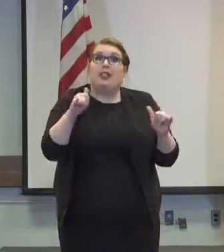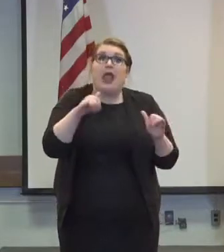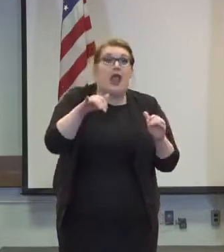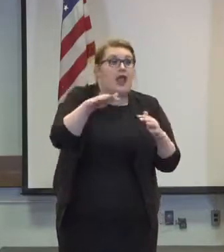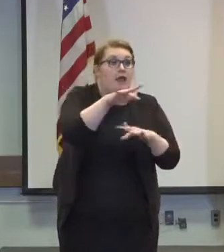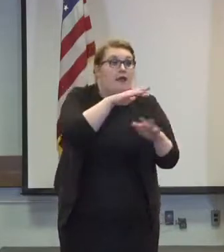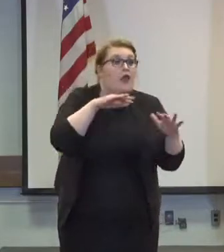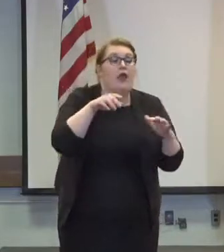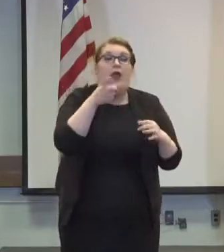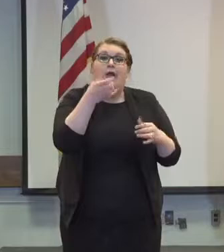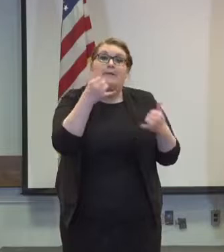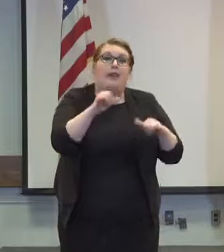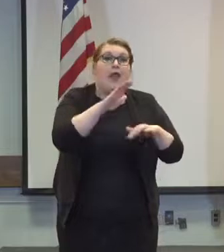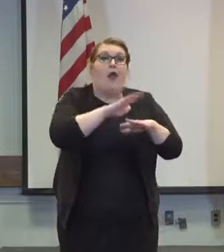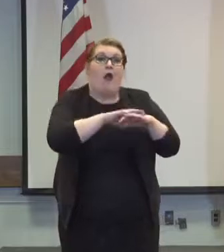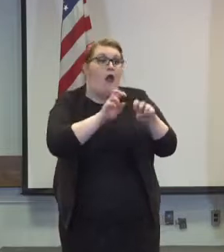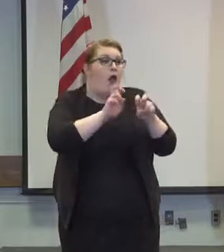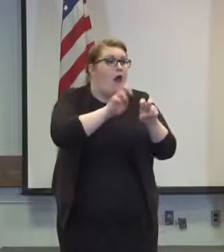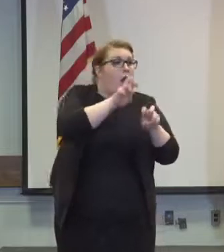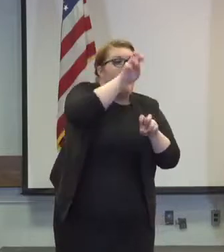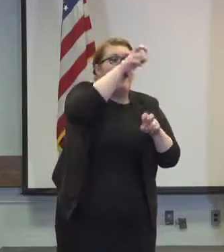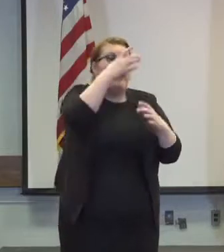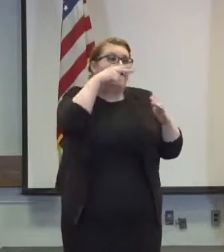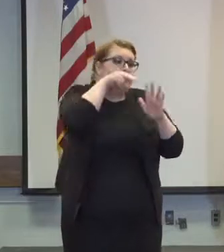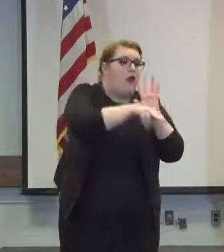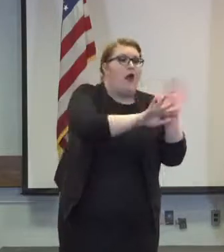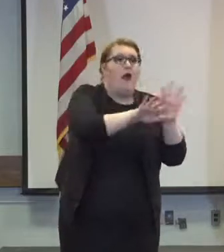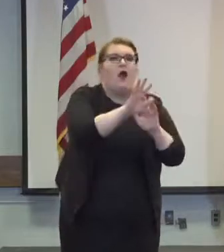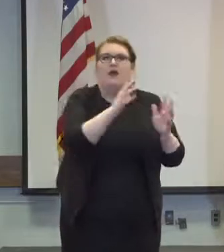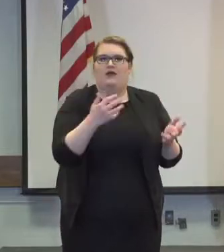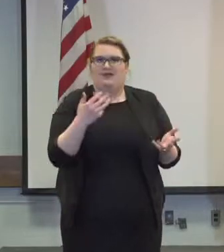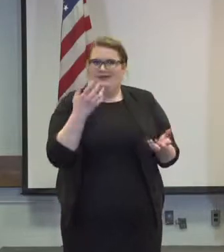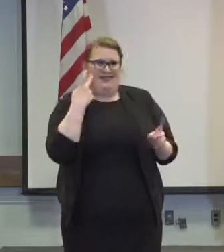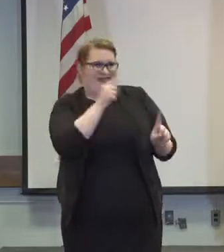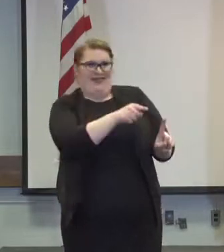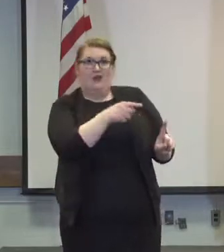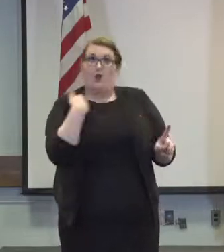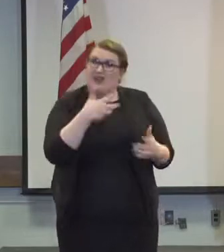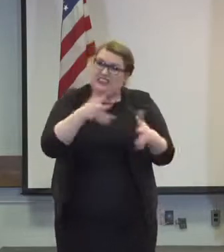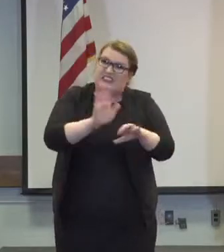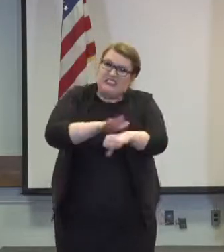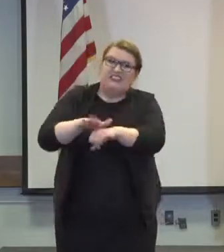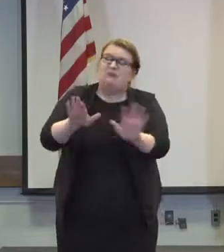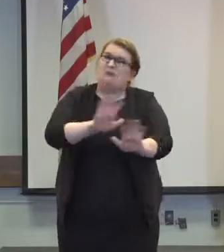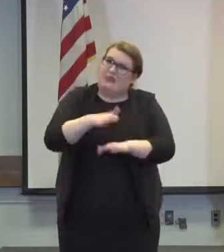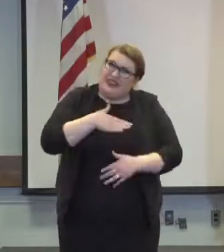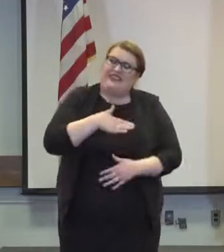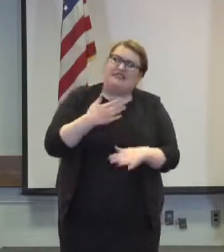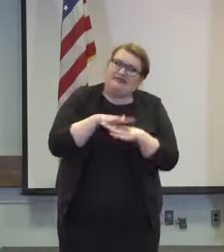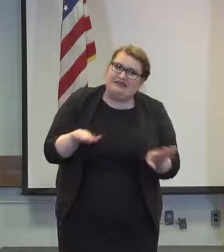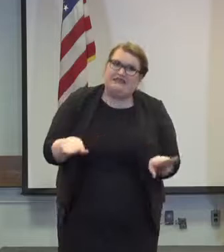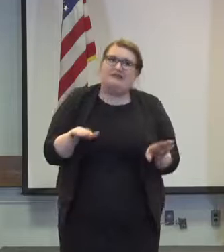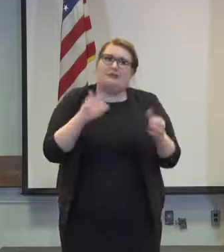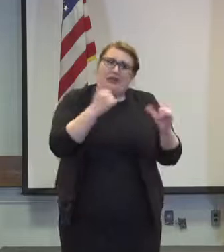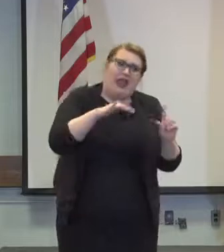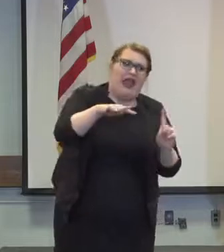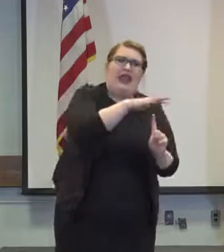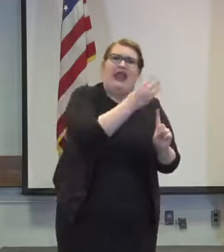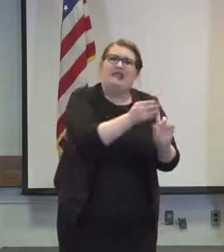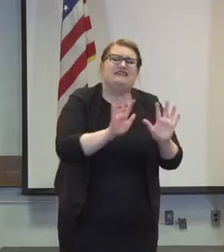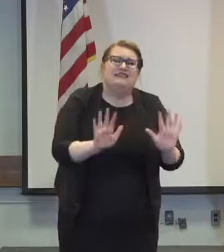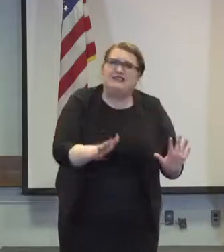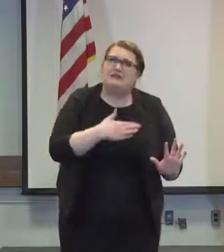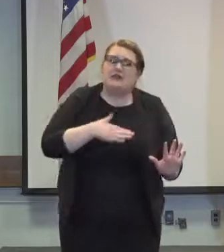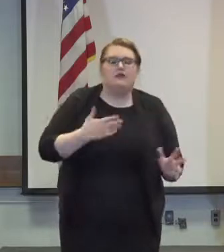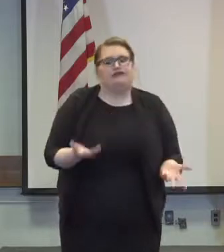play equipment after trying to tell people, please don't have the children playing on the play equipment. You routinely saw people